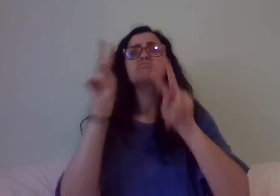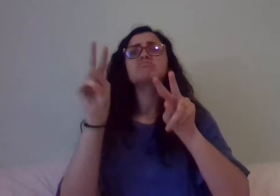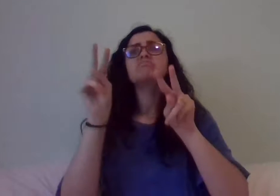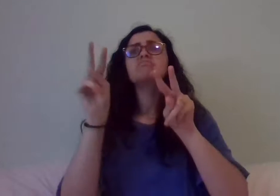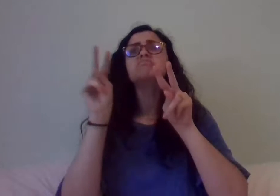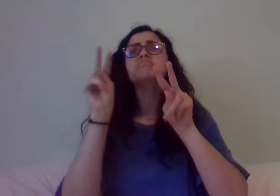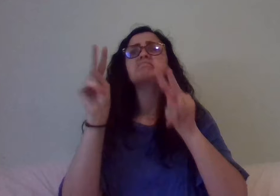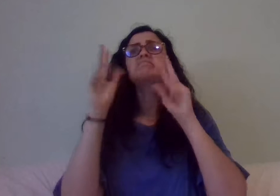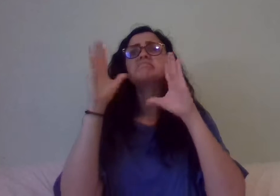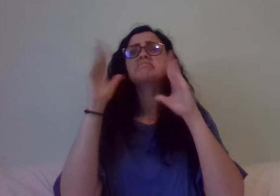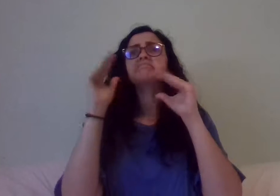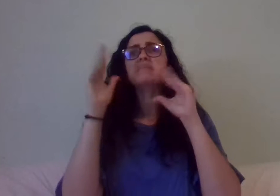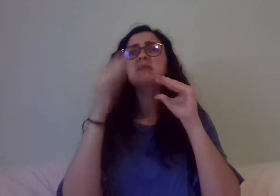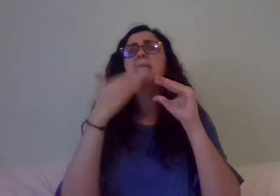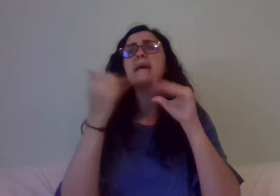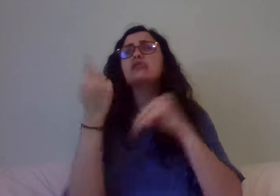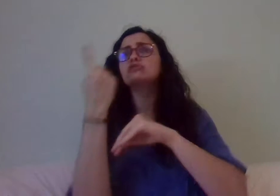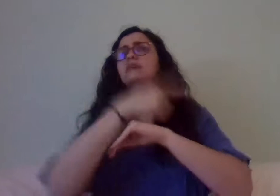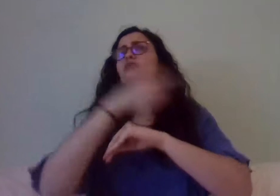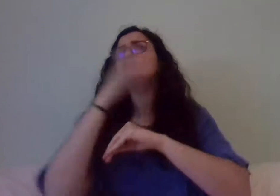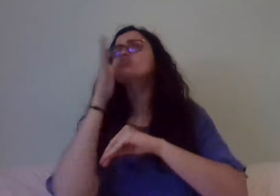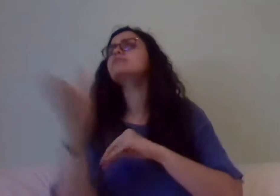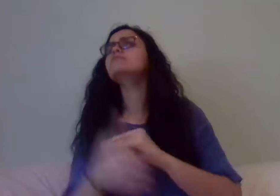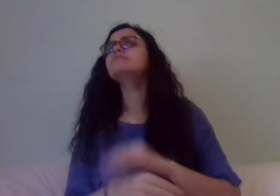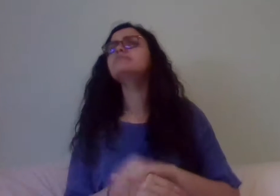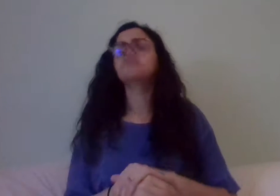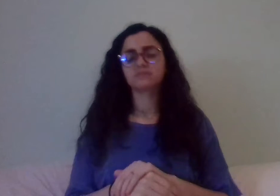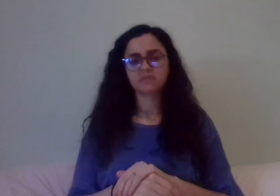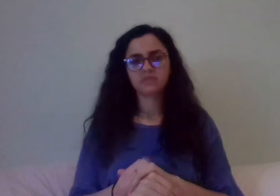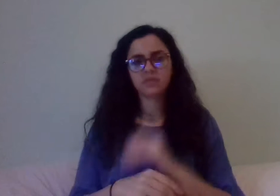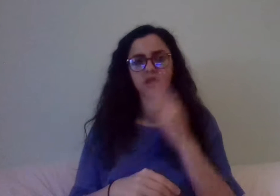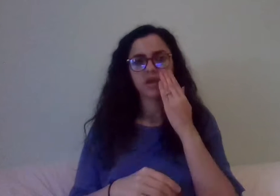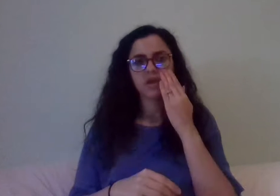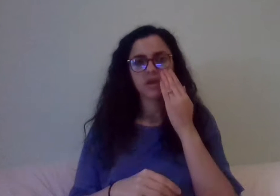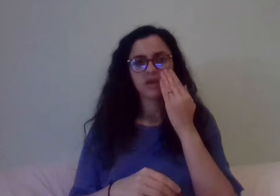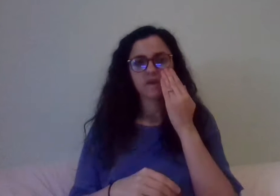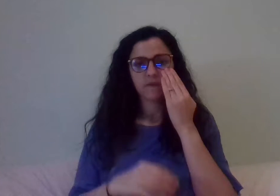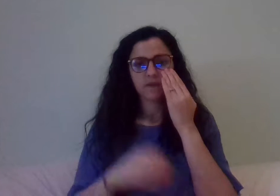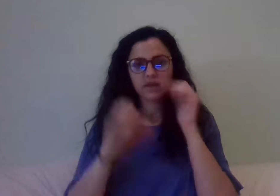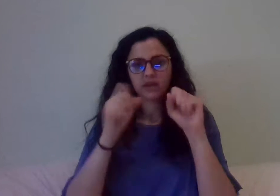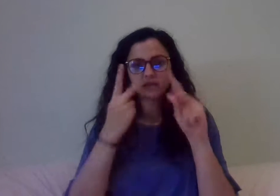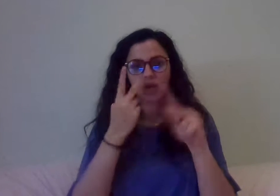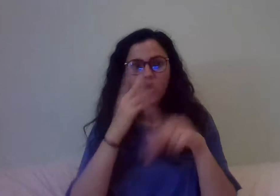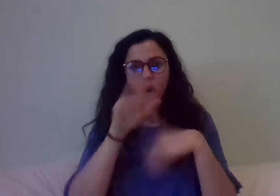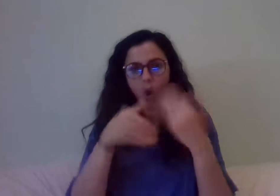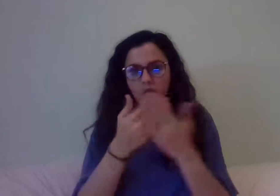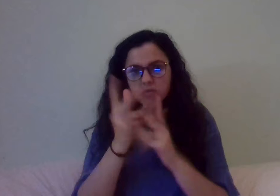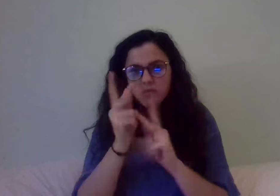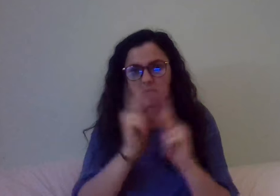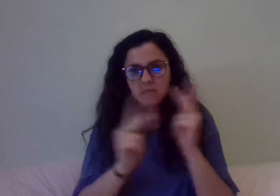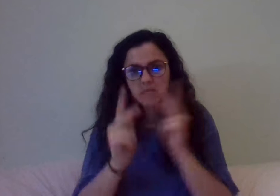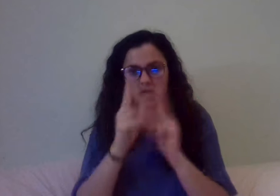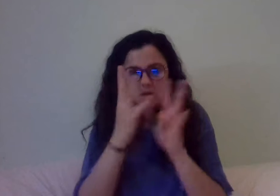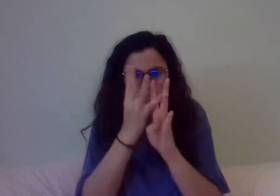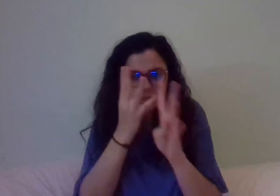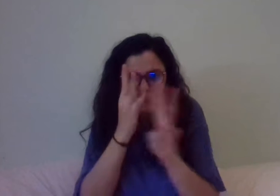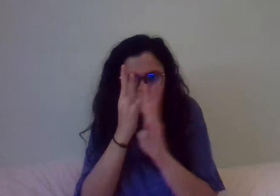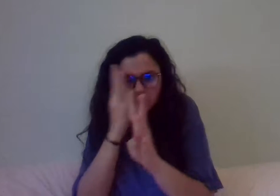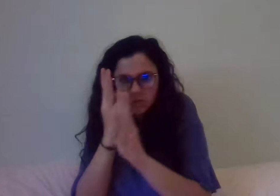ahead. But what you can see here is the throngs and the masses of people all gathered together, all waiting to get these tickets north.